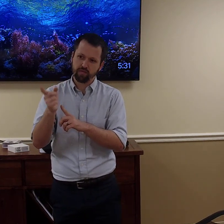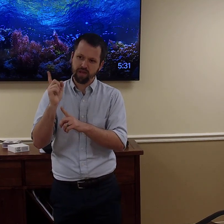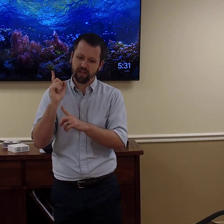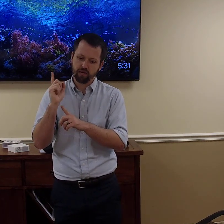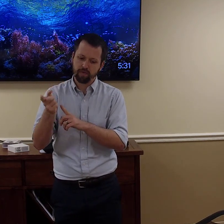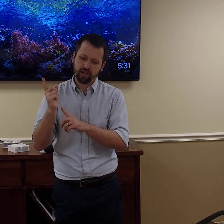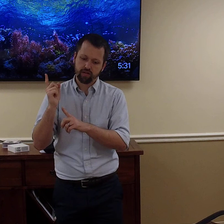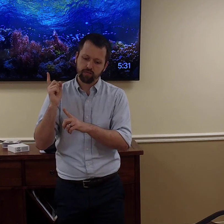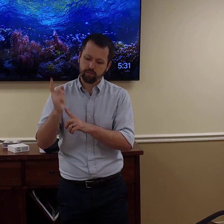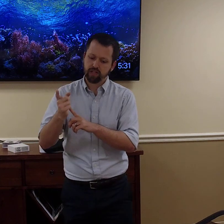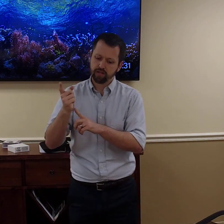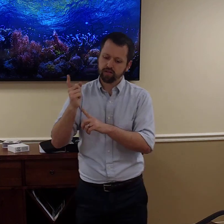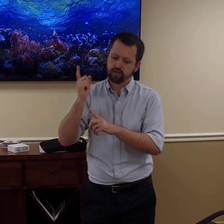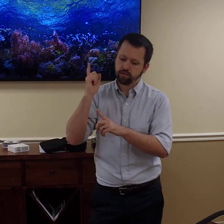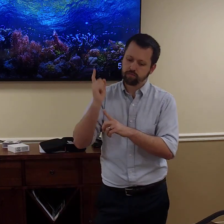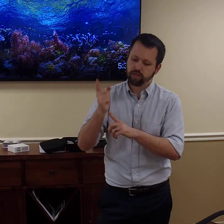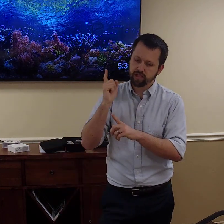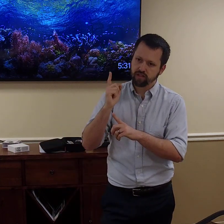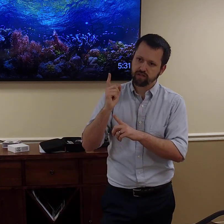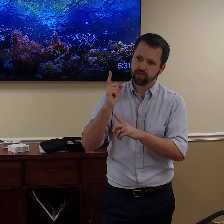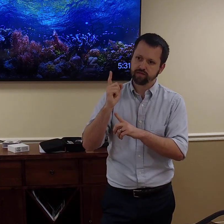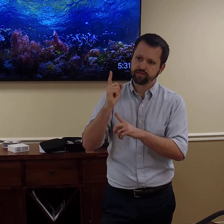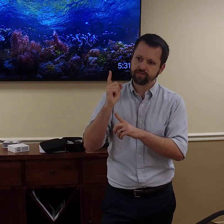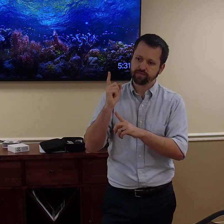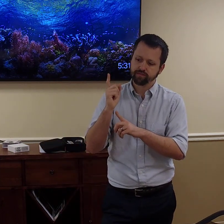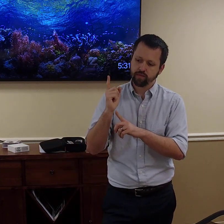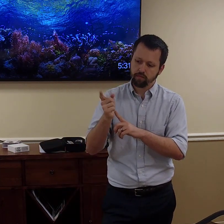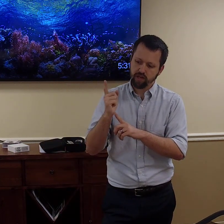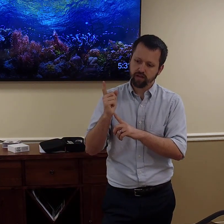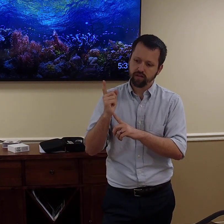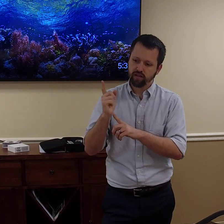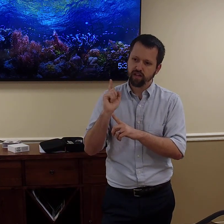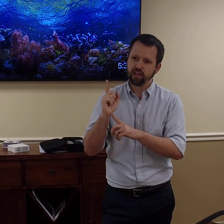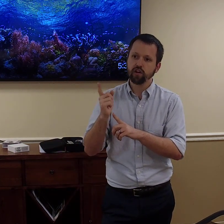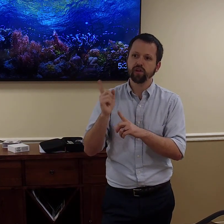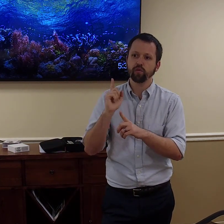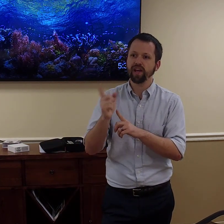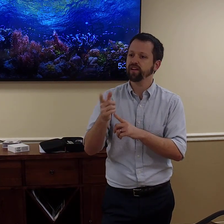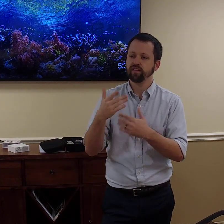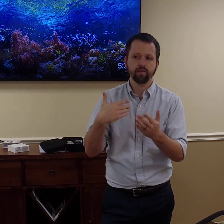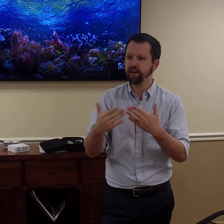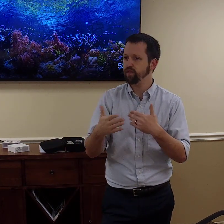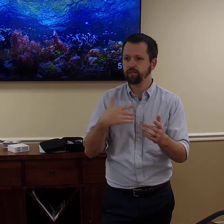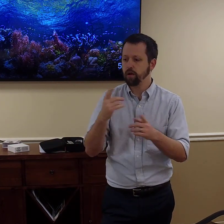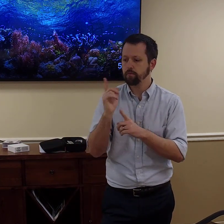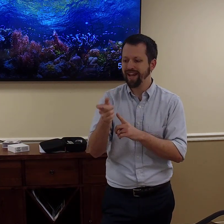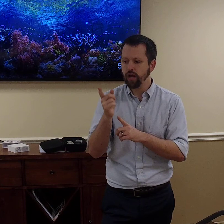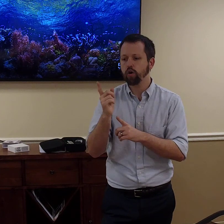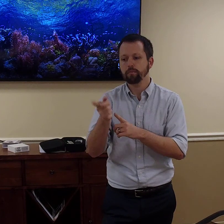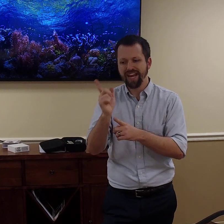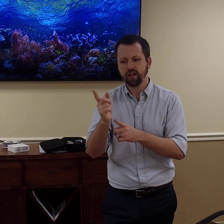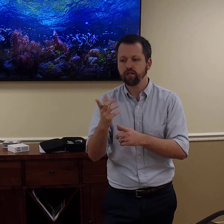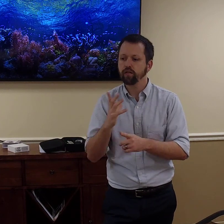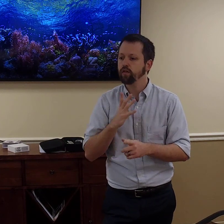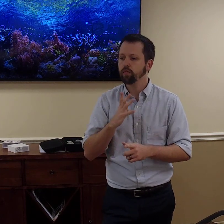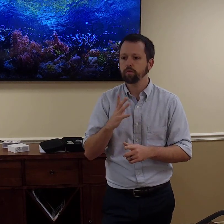minute. Out. So away from you. Yeah. It can go either way. It doesn't matter. Minute. Oh,